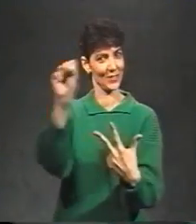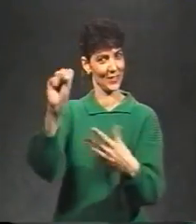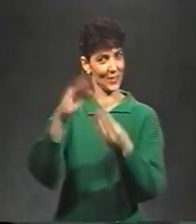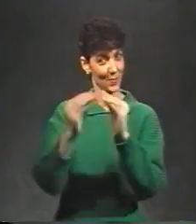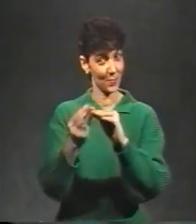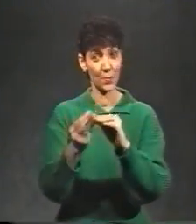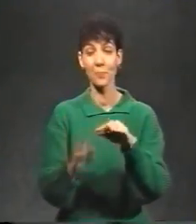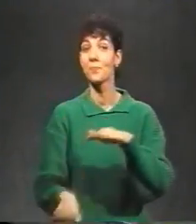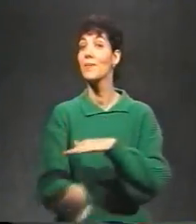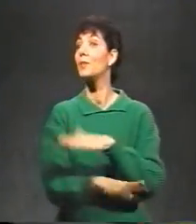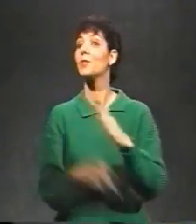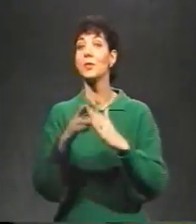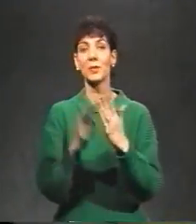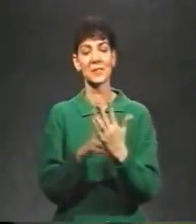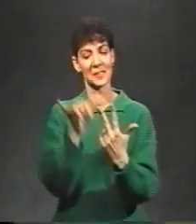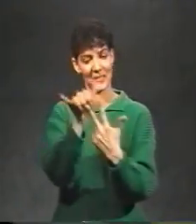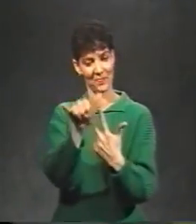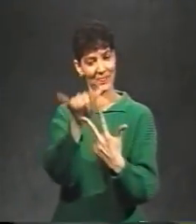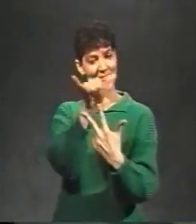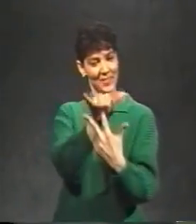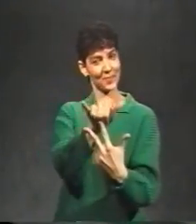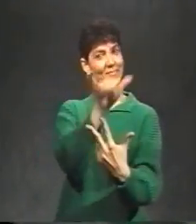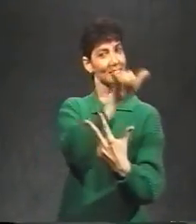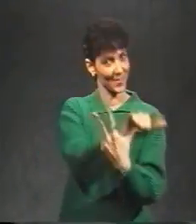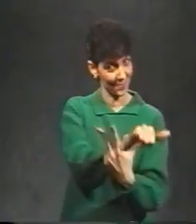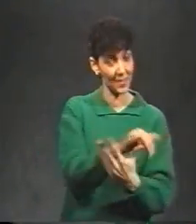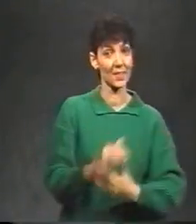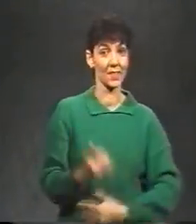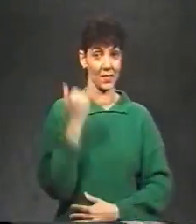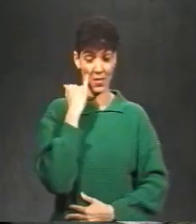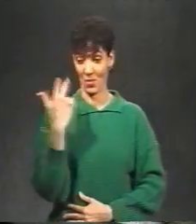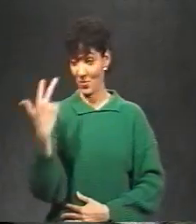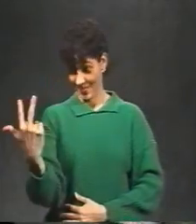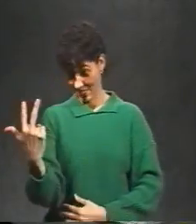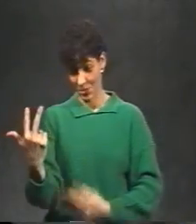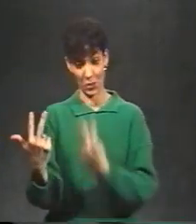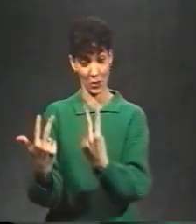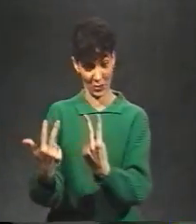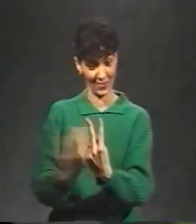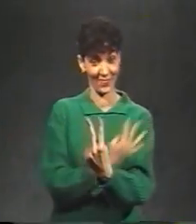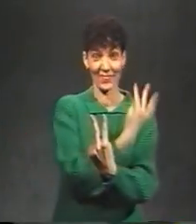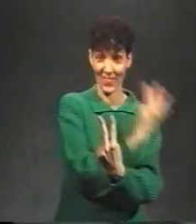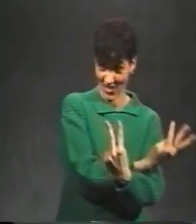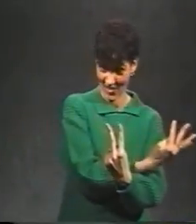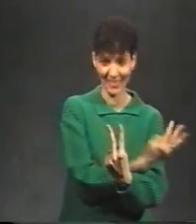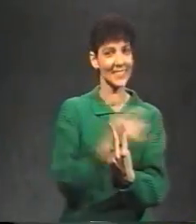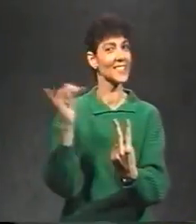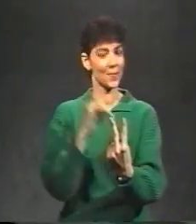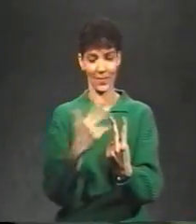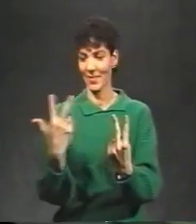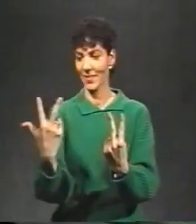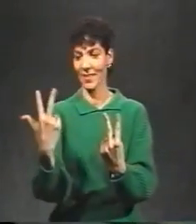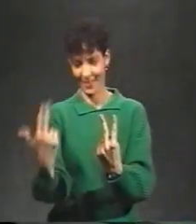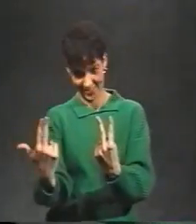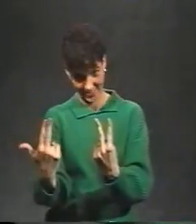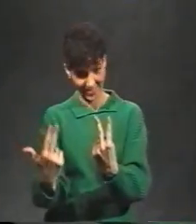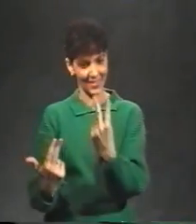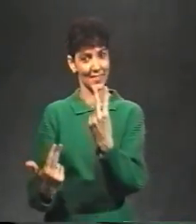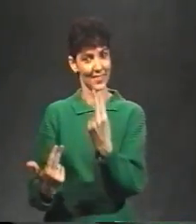The last section, Social Security numbers, also follows this basic pattern. In ASL,